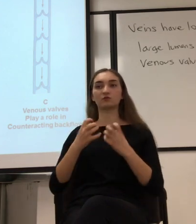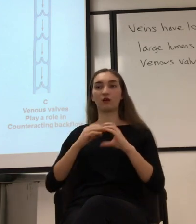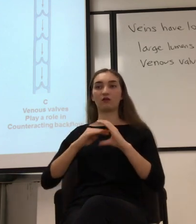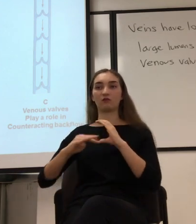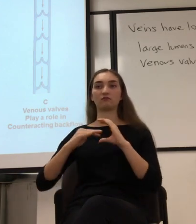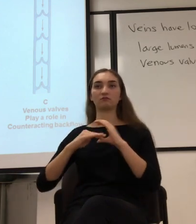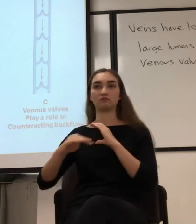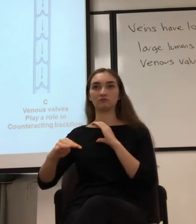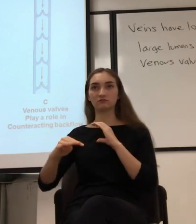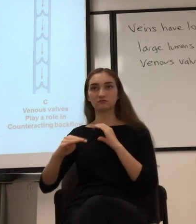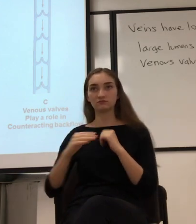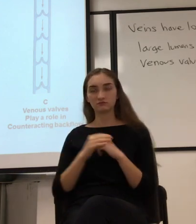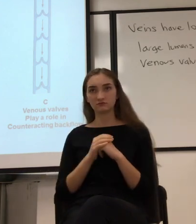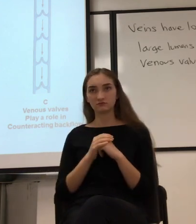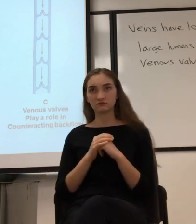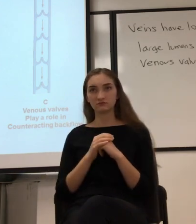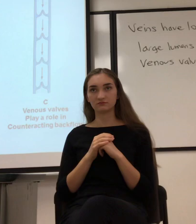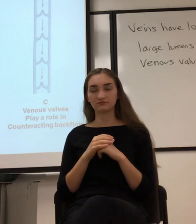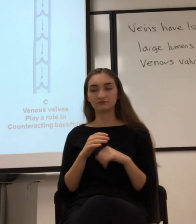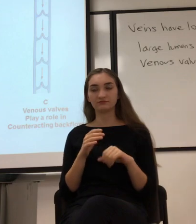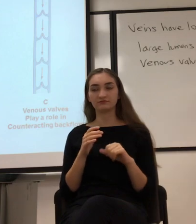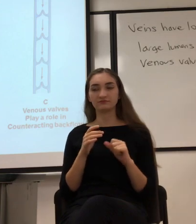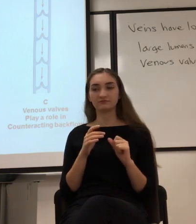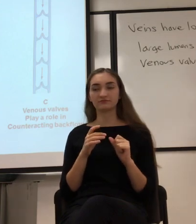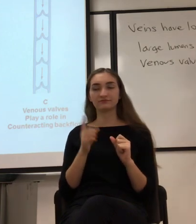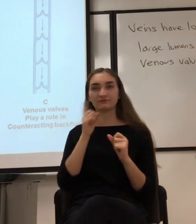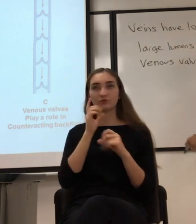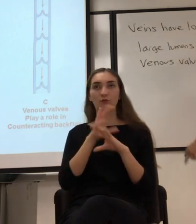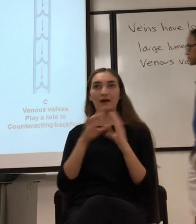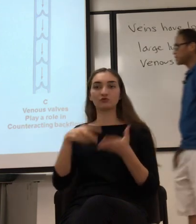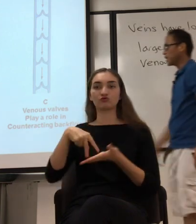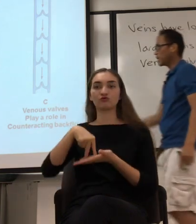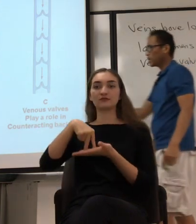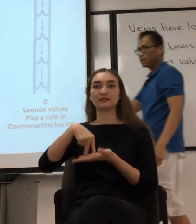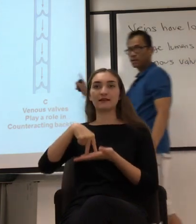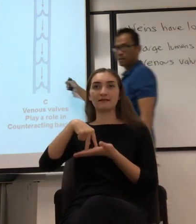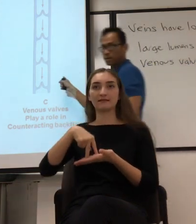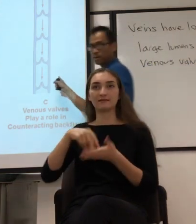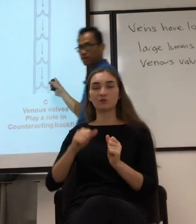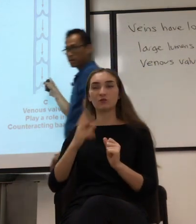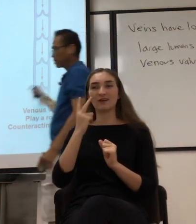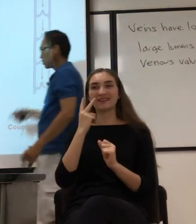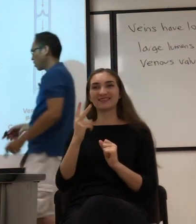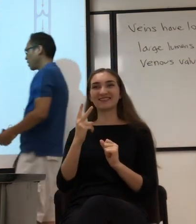So pretend you're standing upright. You